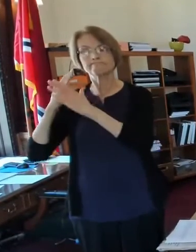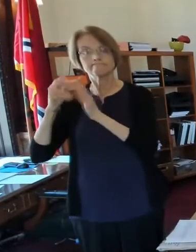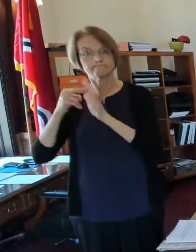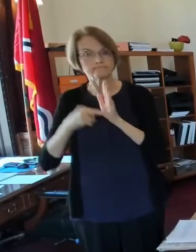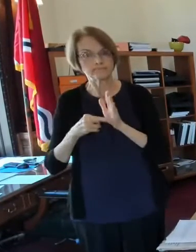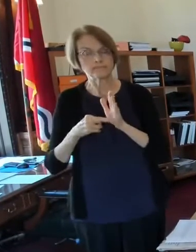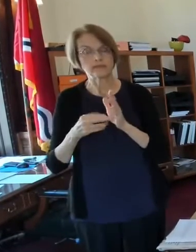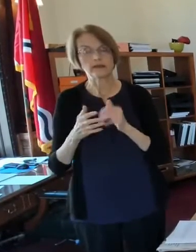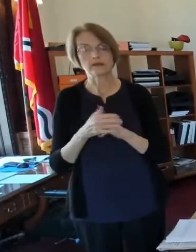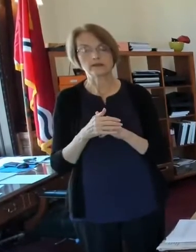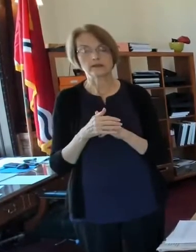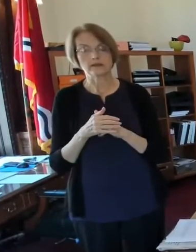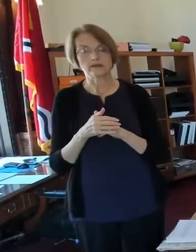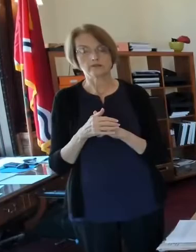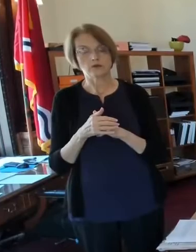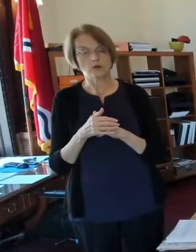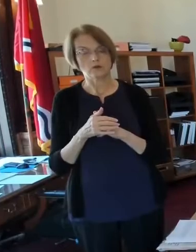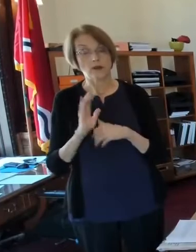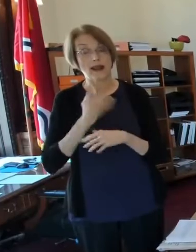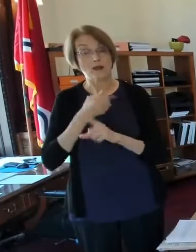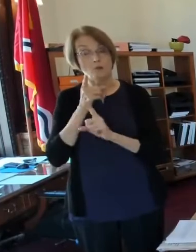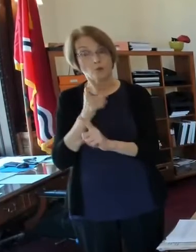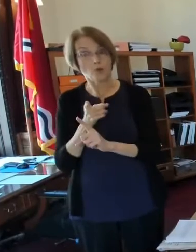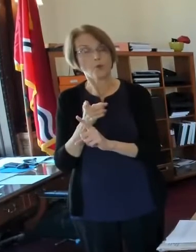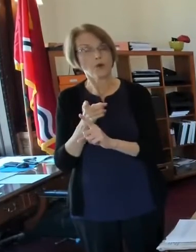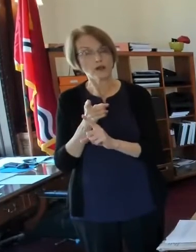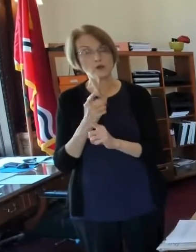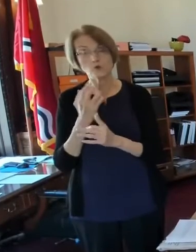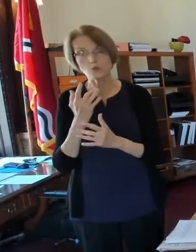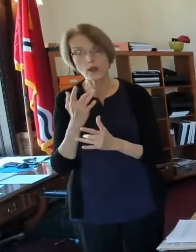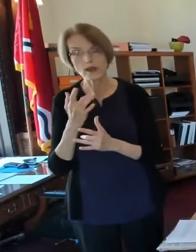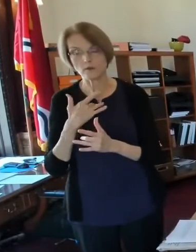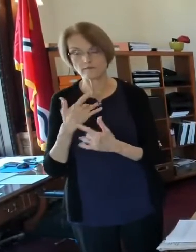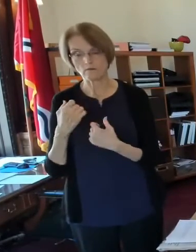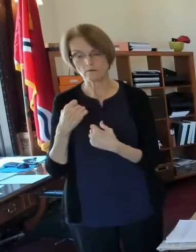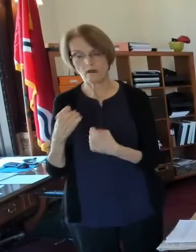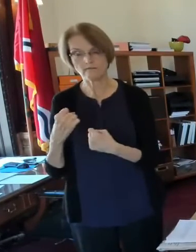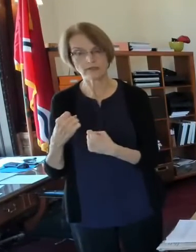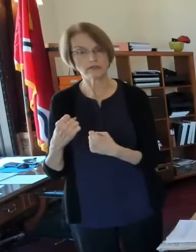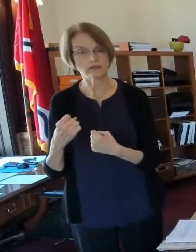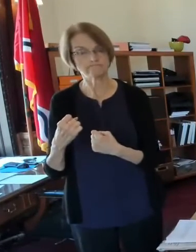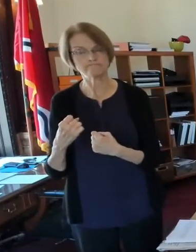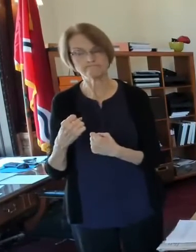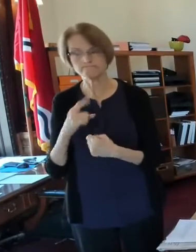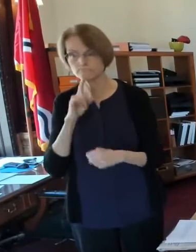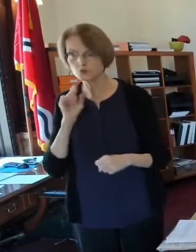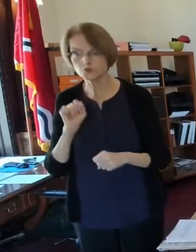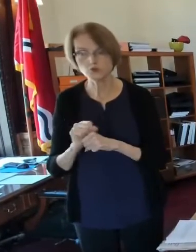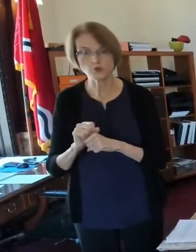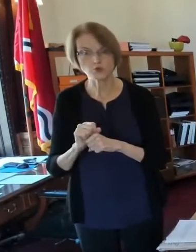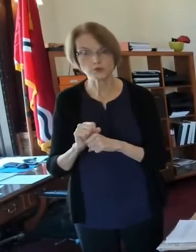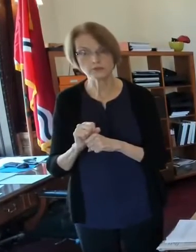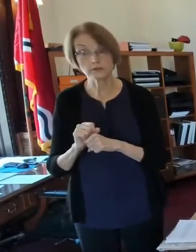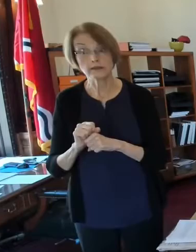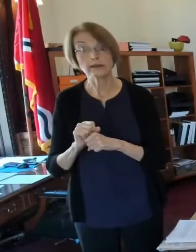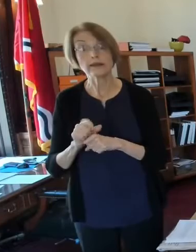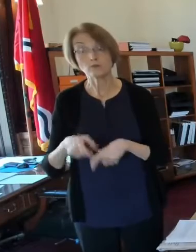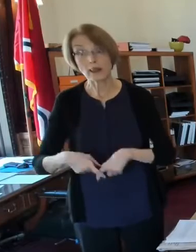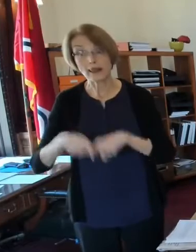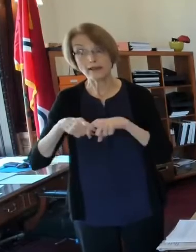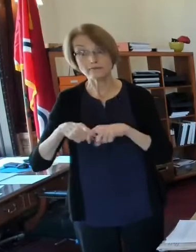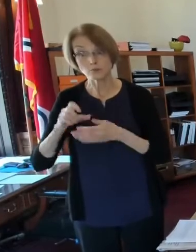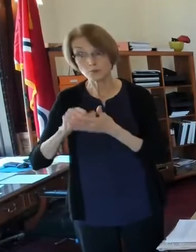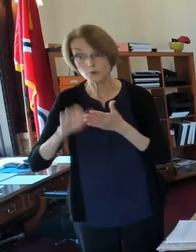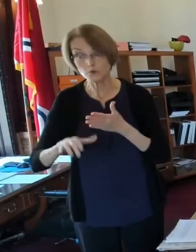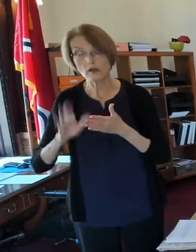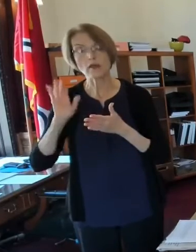able to do it at a point in time that we really are confident that we'll be able to let it stick. As you might